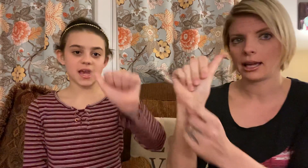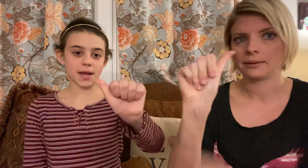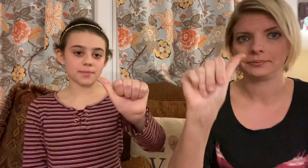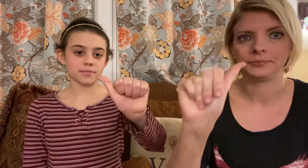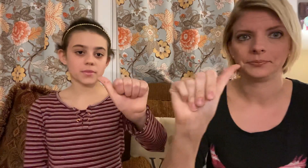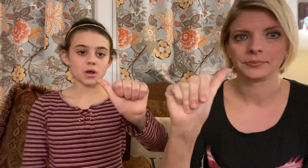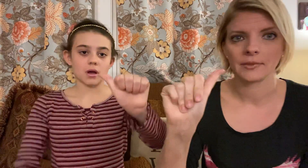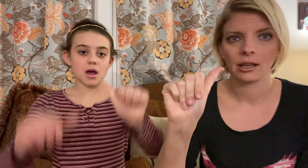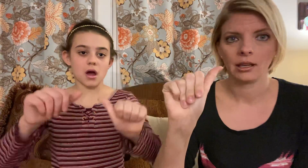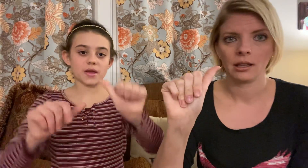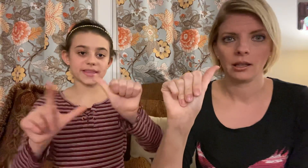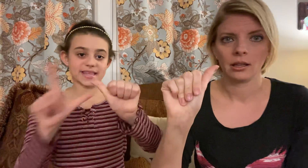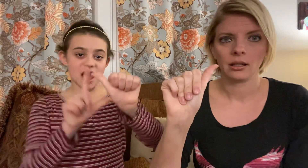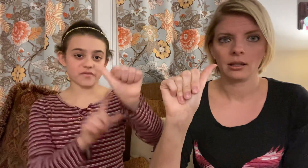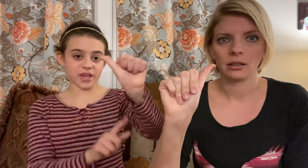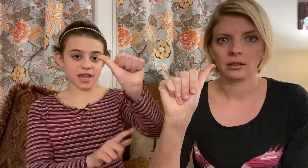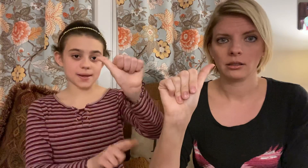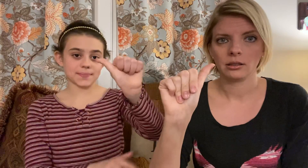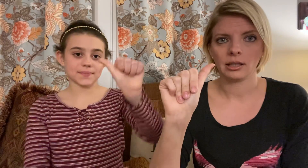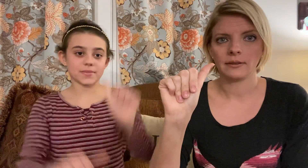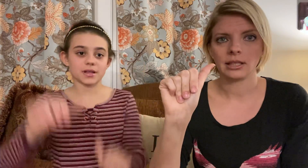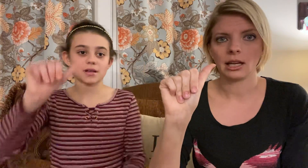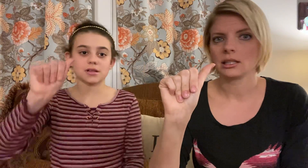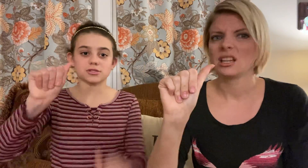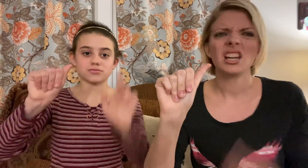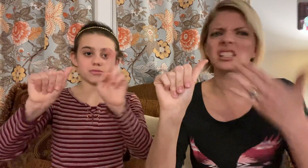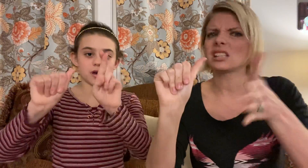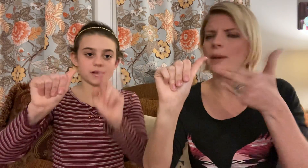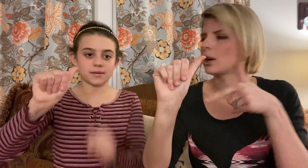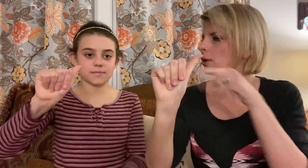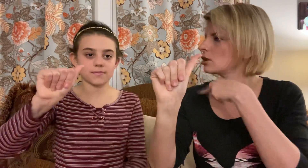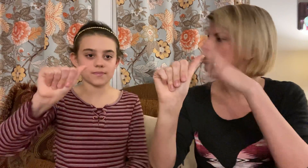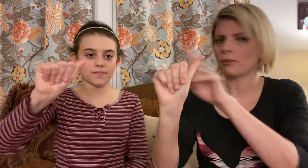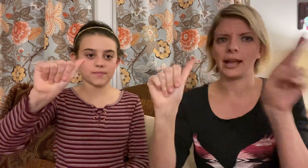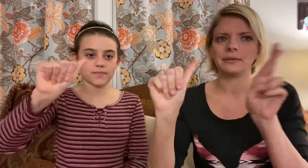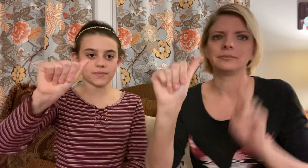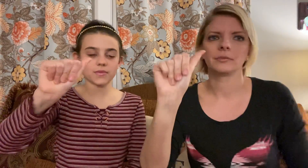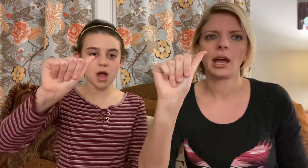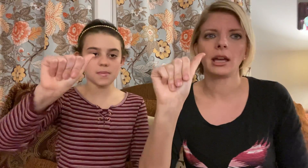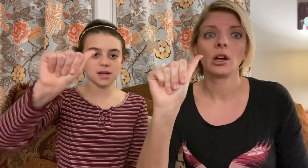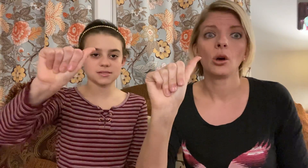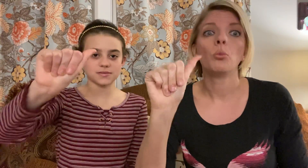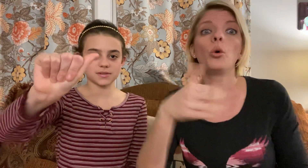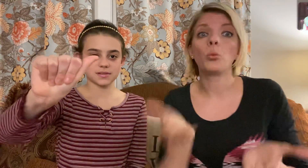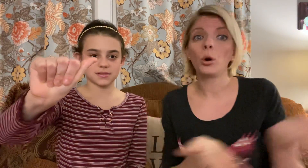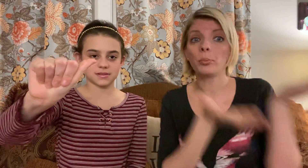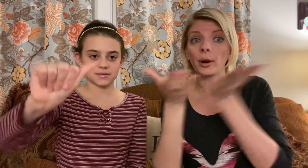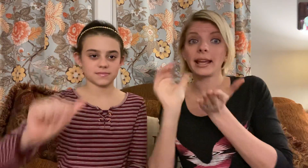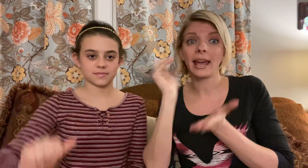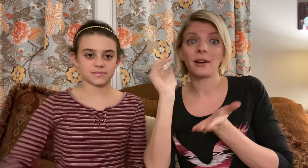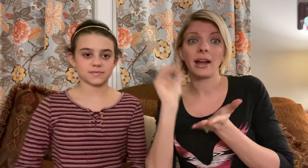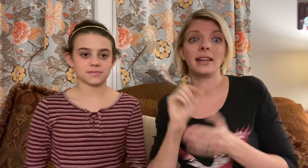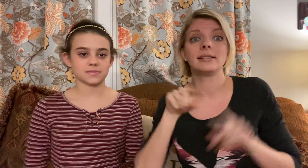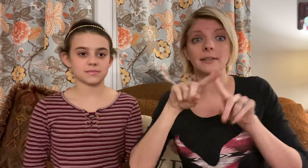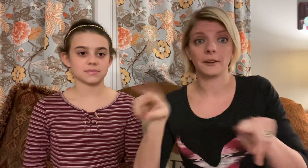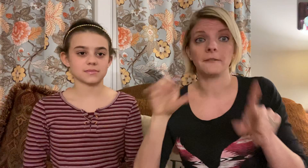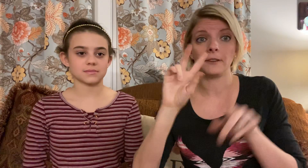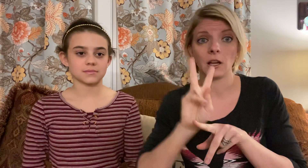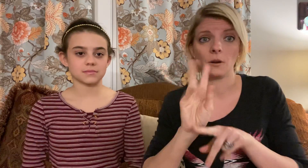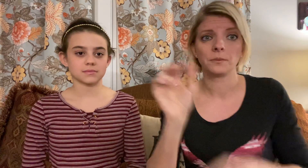And left hand. It doesn't matter. We can do right. Okay. We'll bring Kara in a different video.